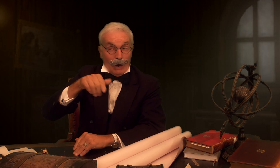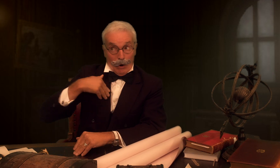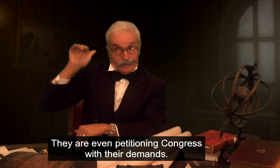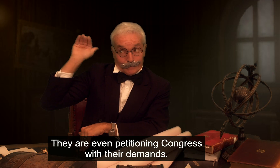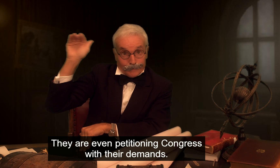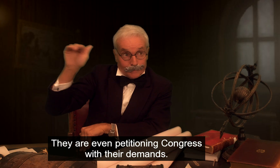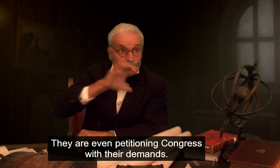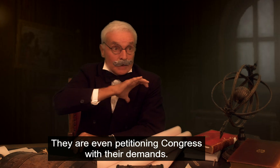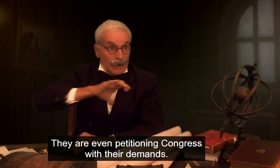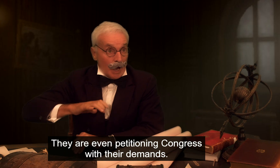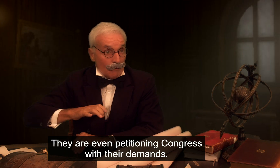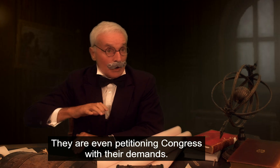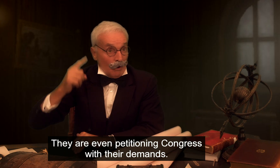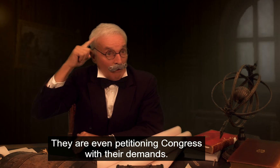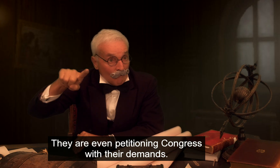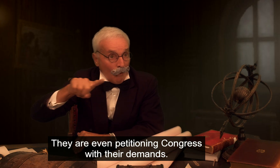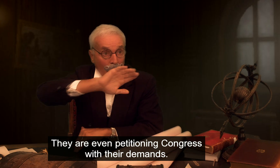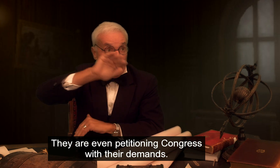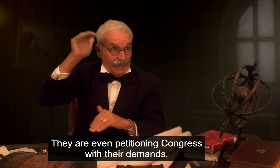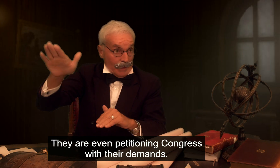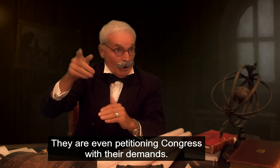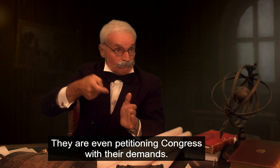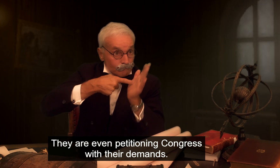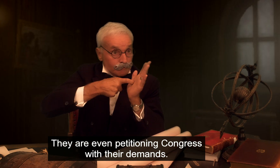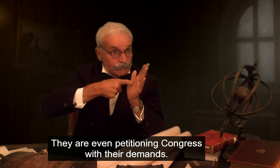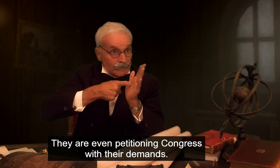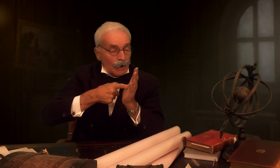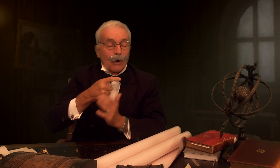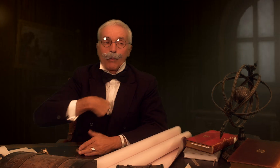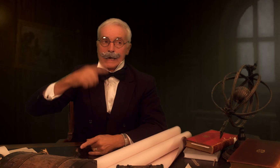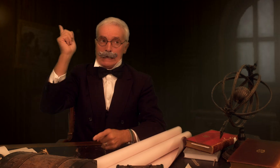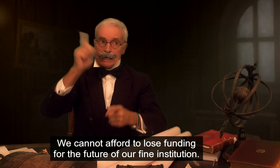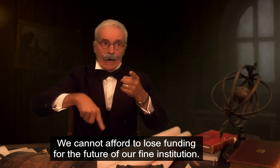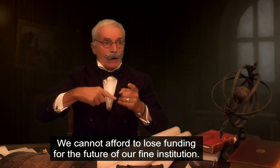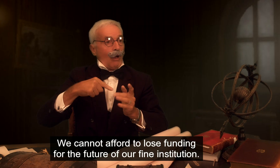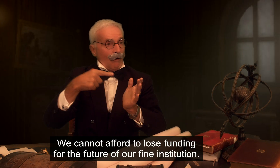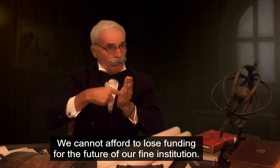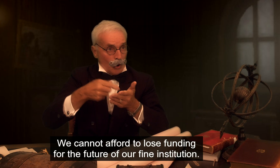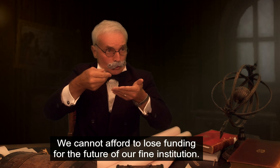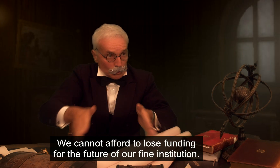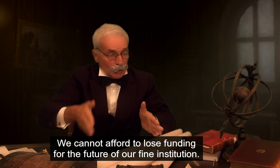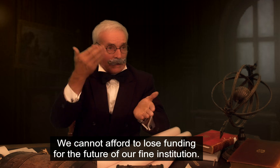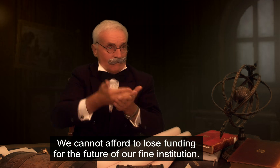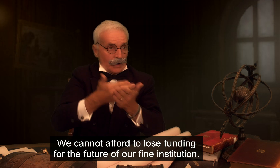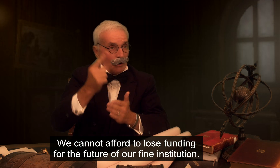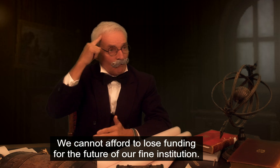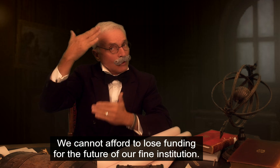They are even petitioning Congress with their demands. We cannot afford to lose funding for